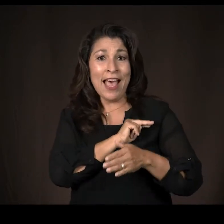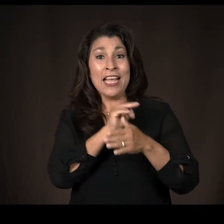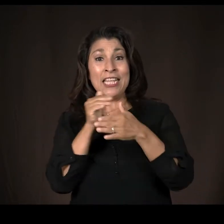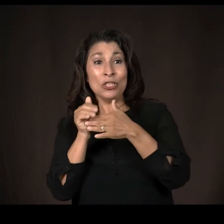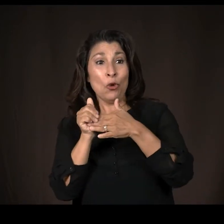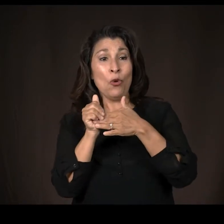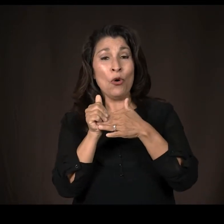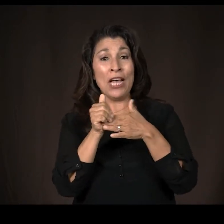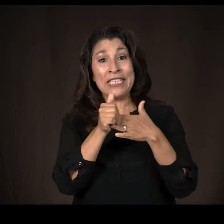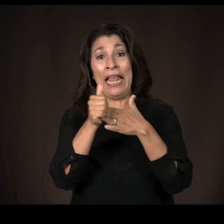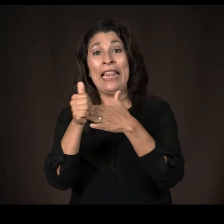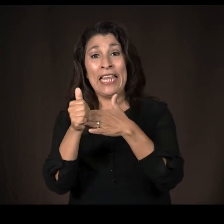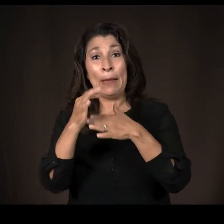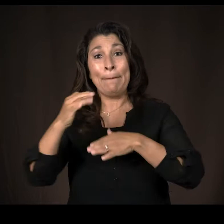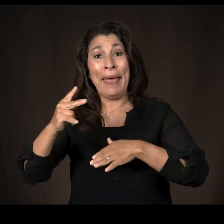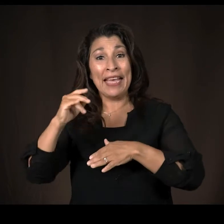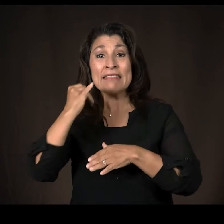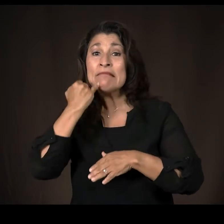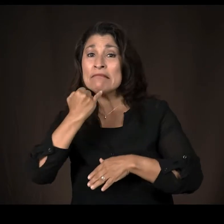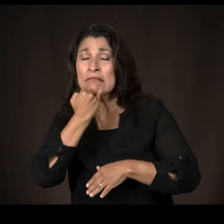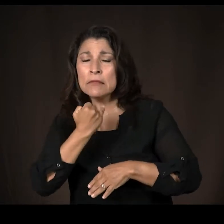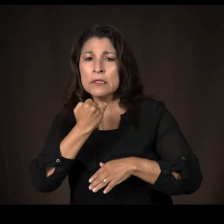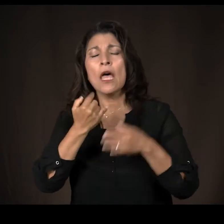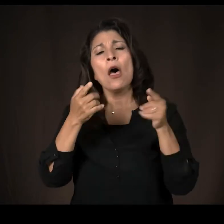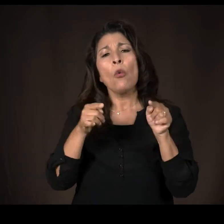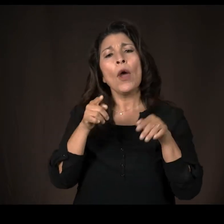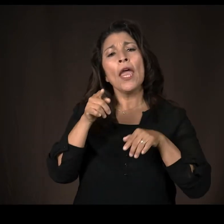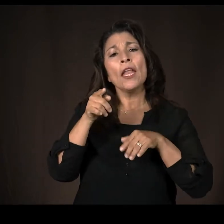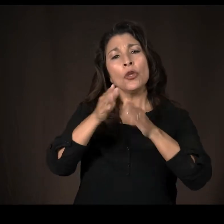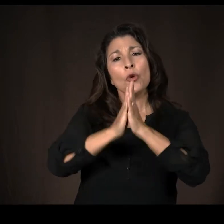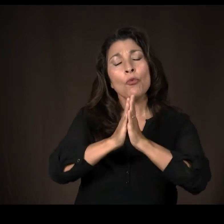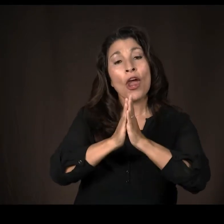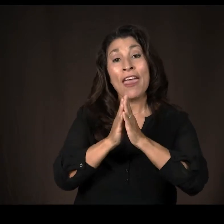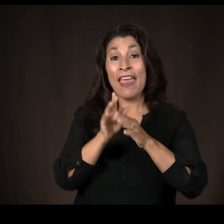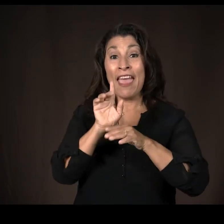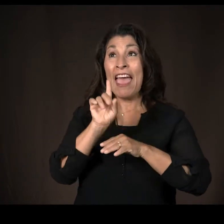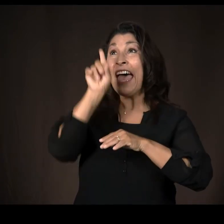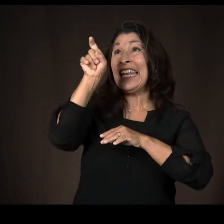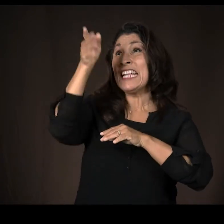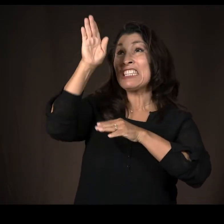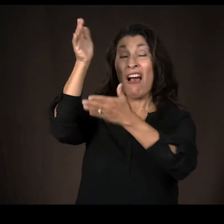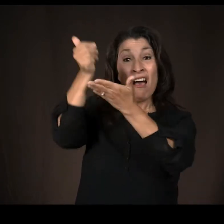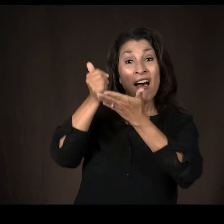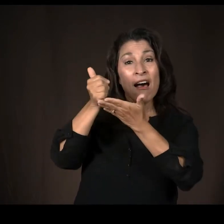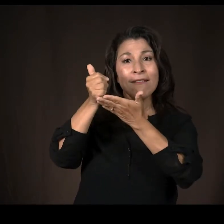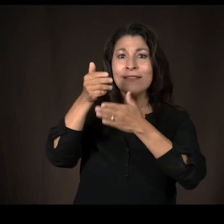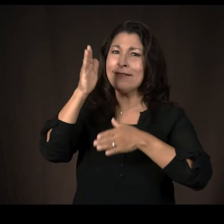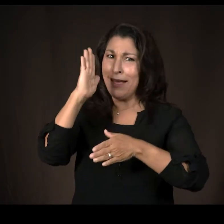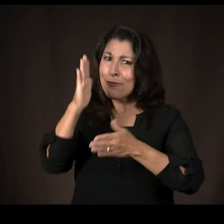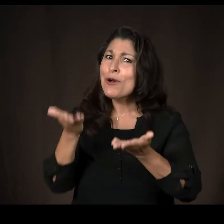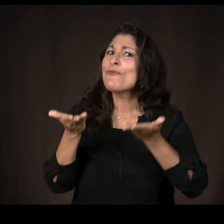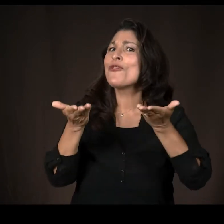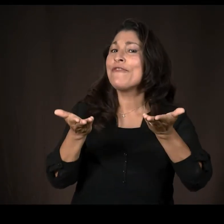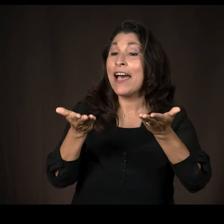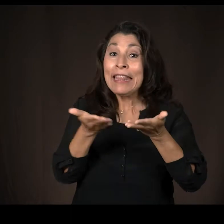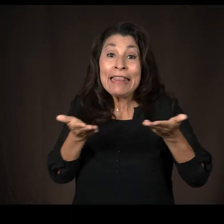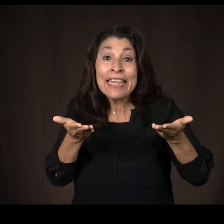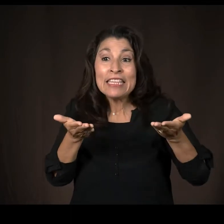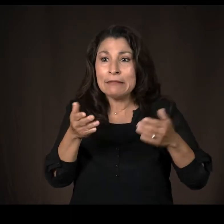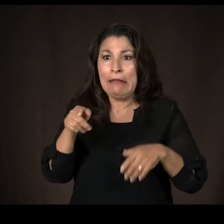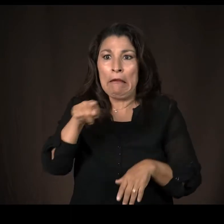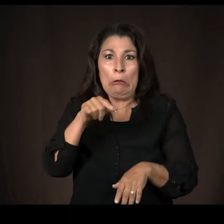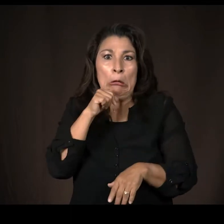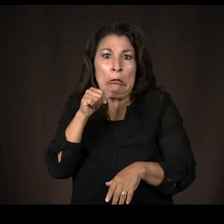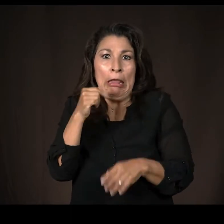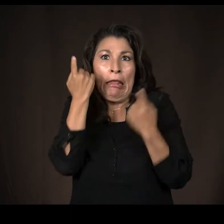get escorted back to Israel. When you pray and when you ask God for help, God will provide even